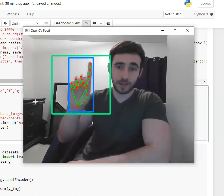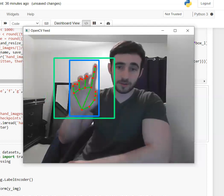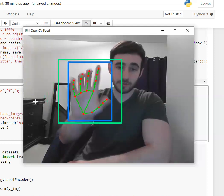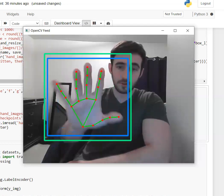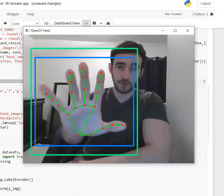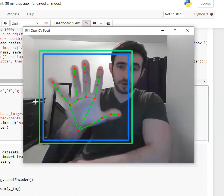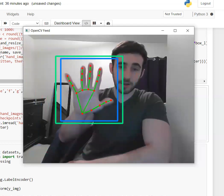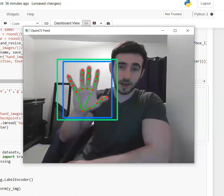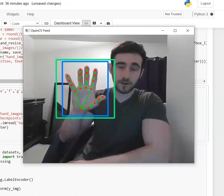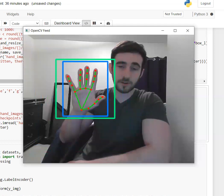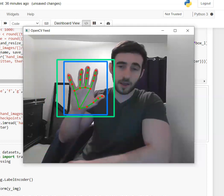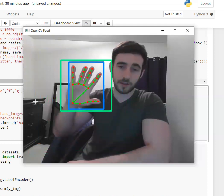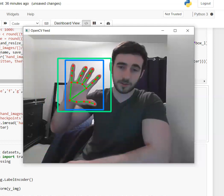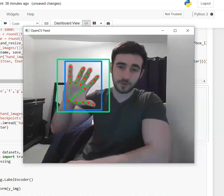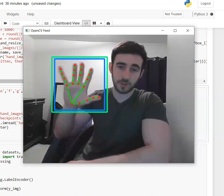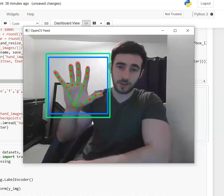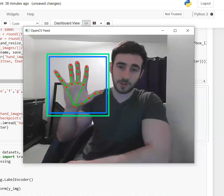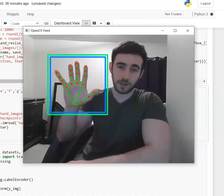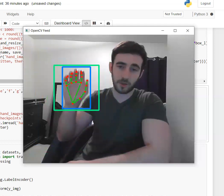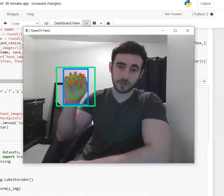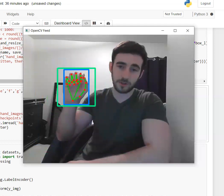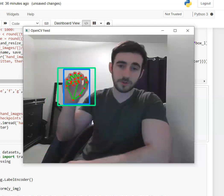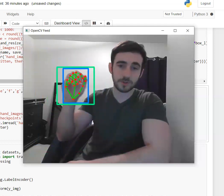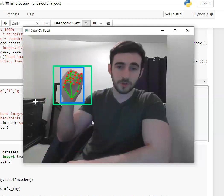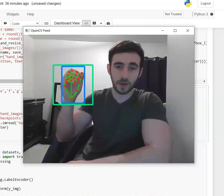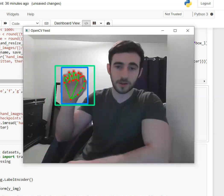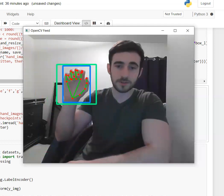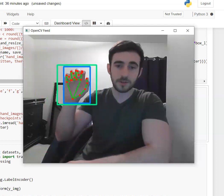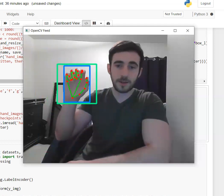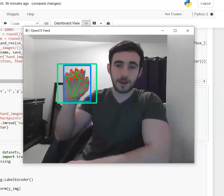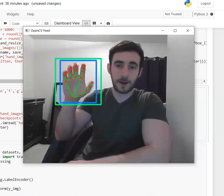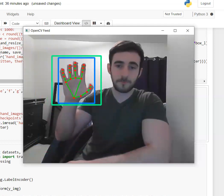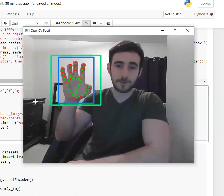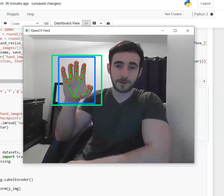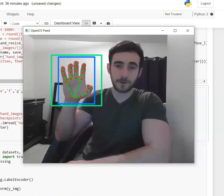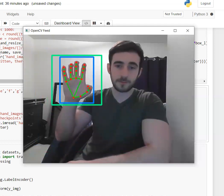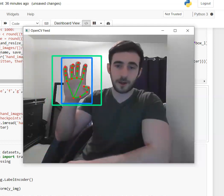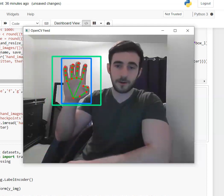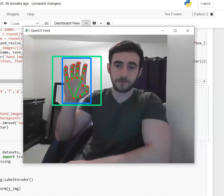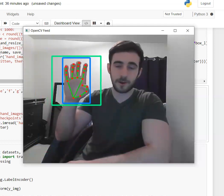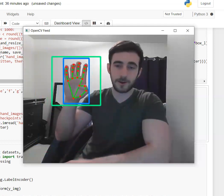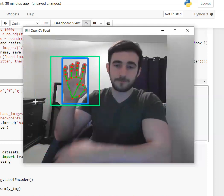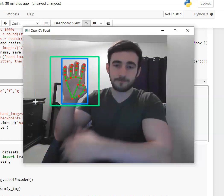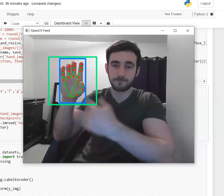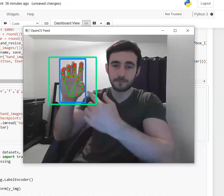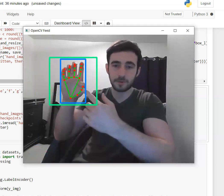So I can, go in and out, and that's going to change. And I'm actually going to use the green box in terms of